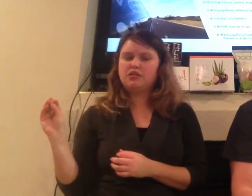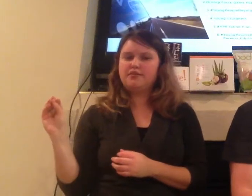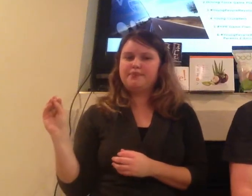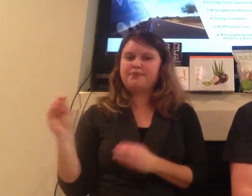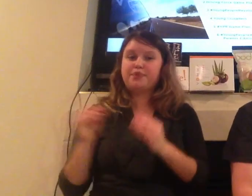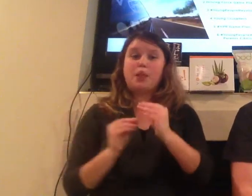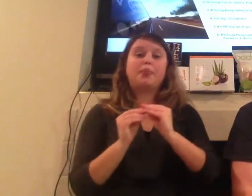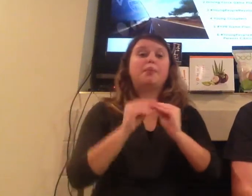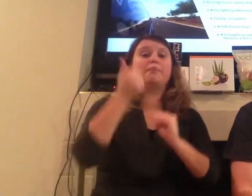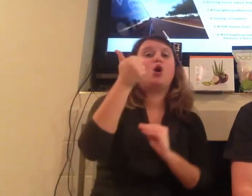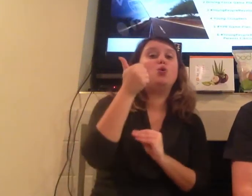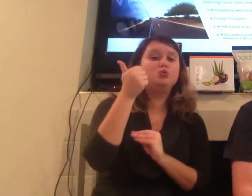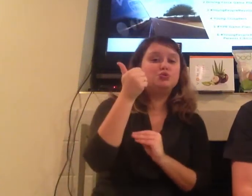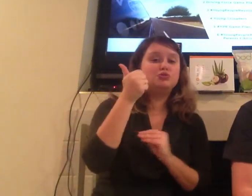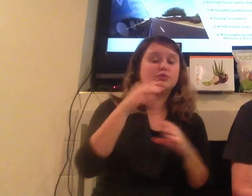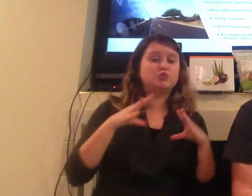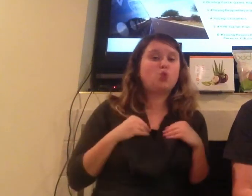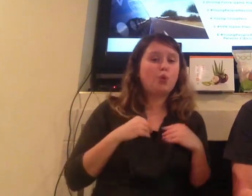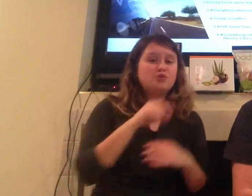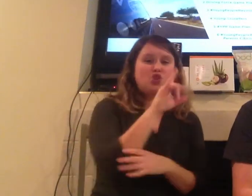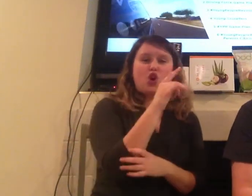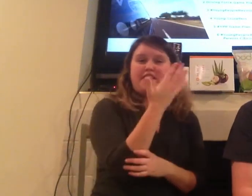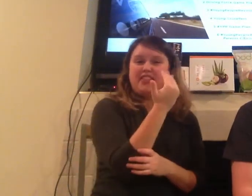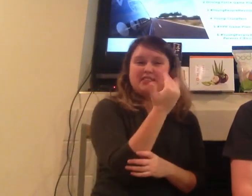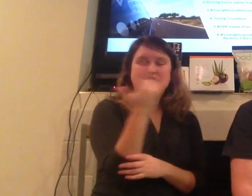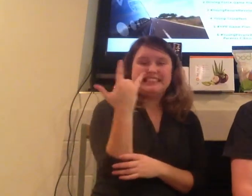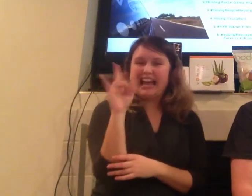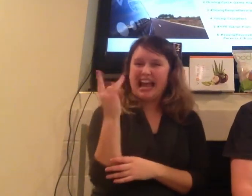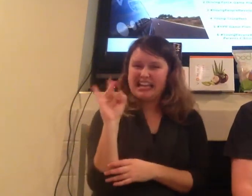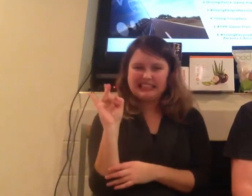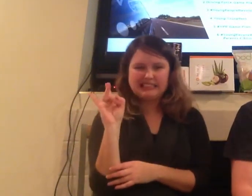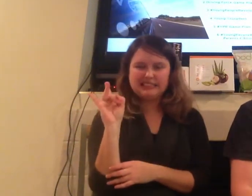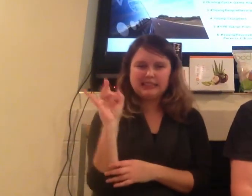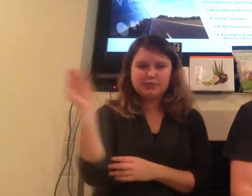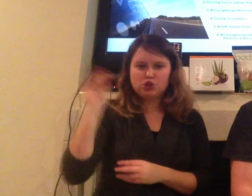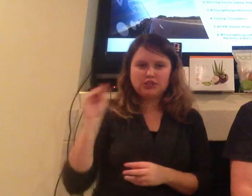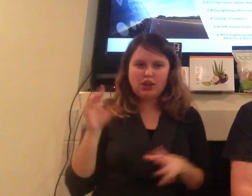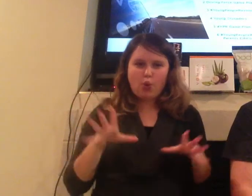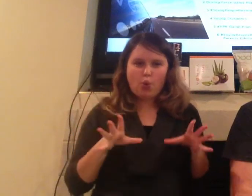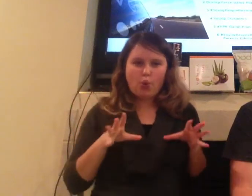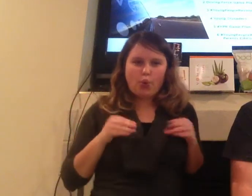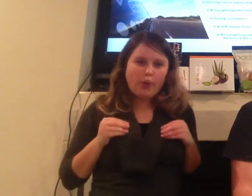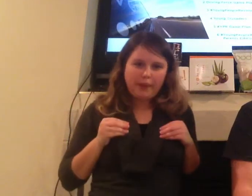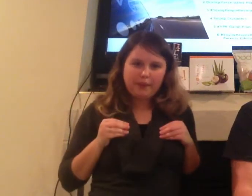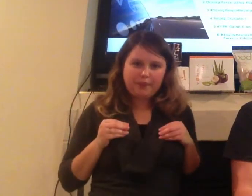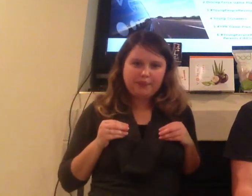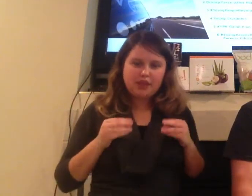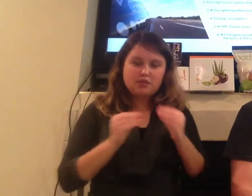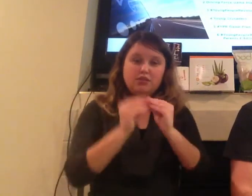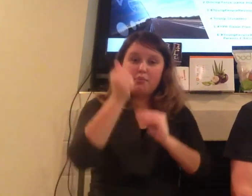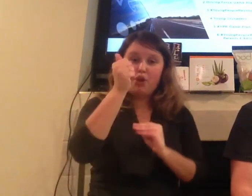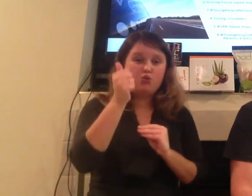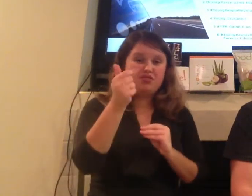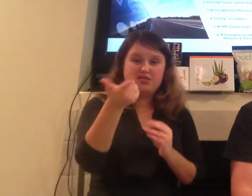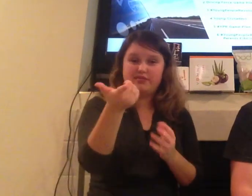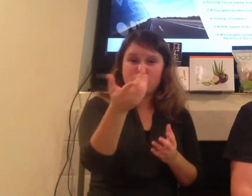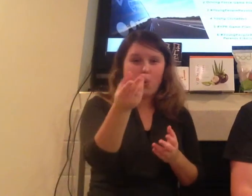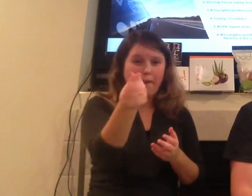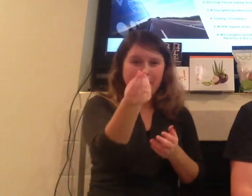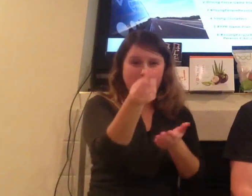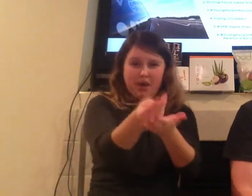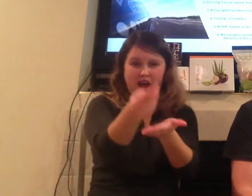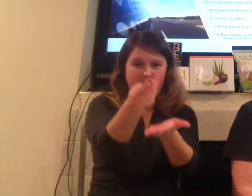to a solid pill or tablet are around 15 to 18%. So most of your money is not being absorbed but going down the